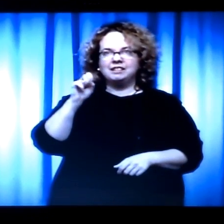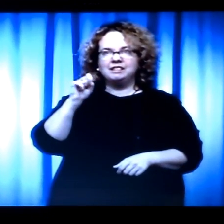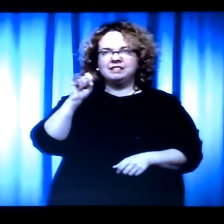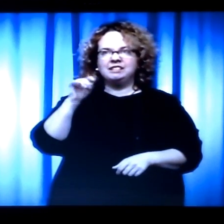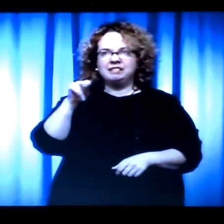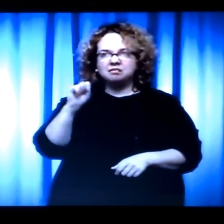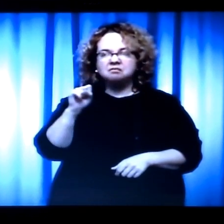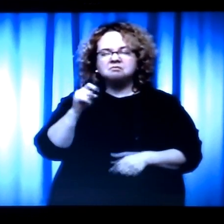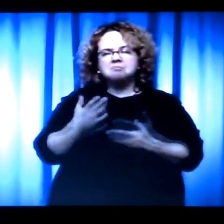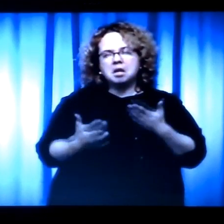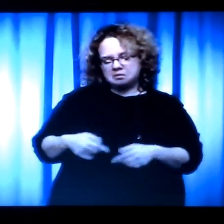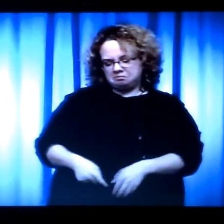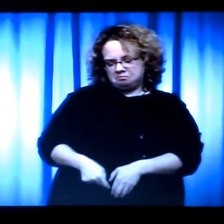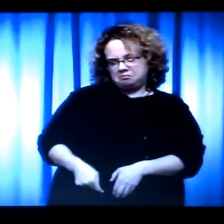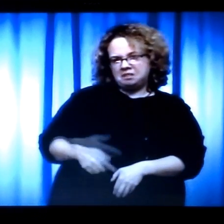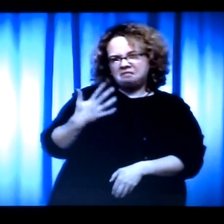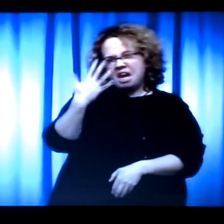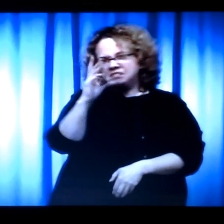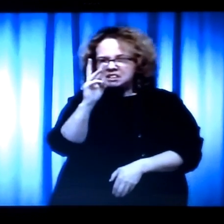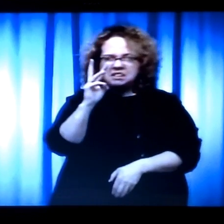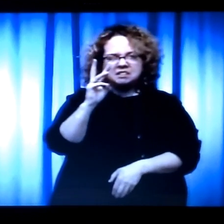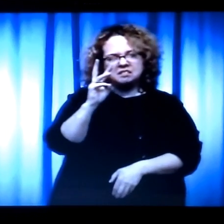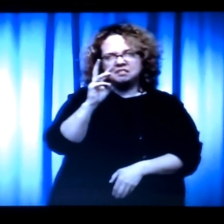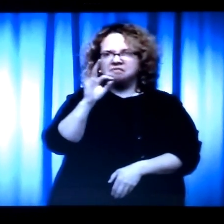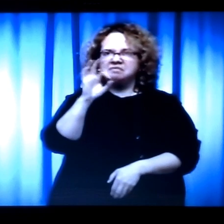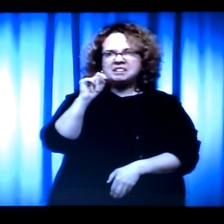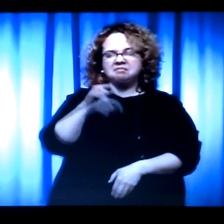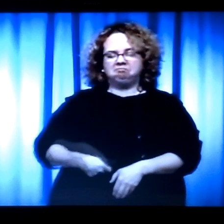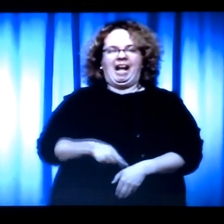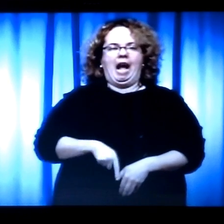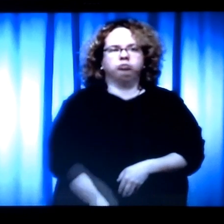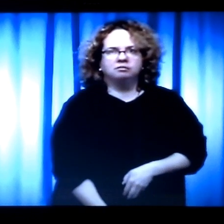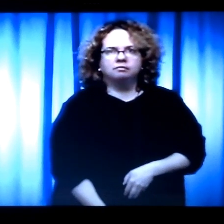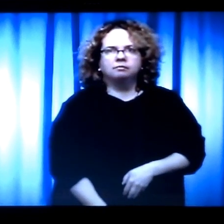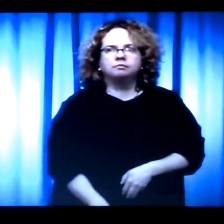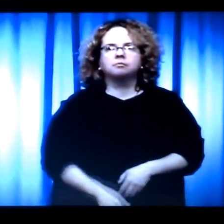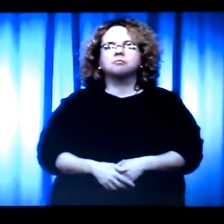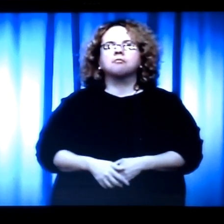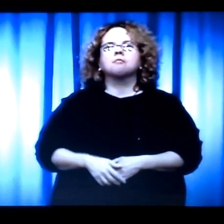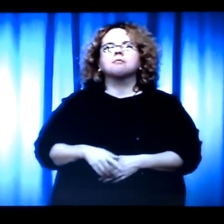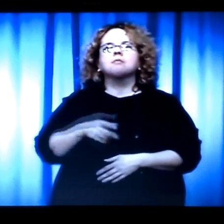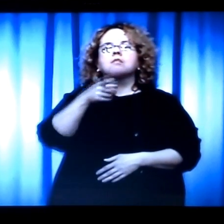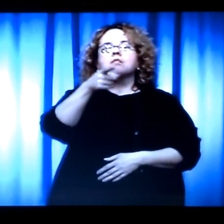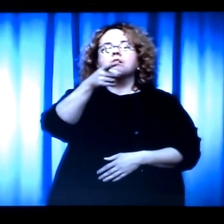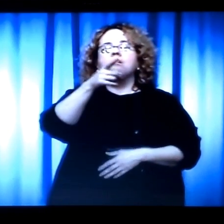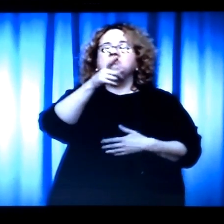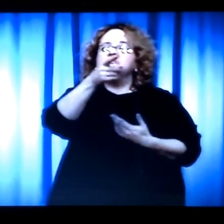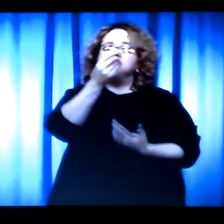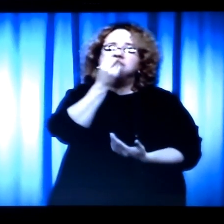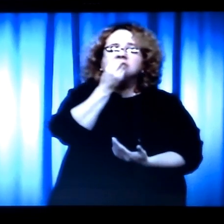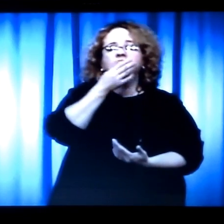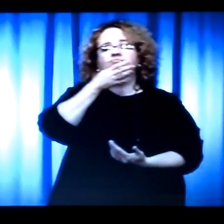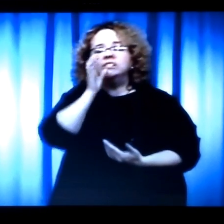The small intestine then snakes around to the large intestine, which is about 5 to 6 feet long before it exits the body.